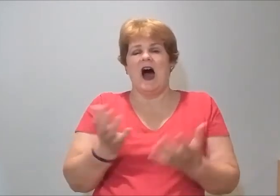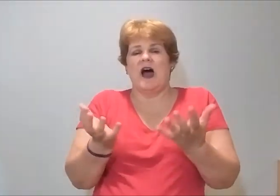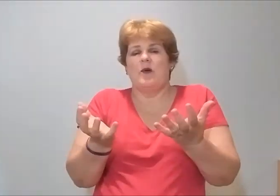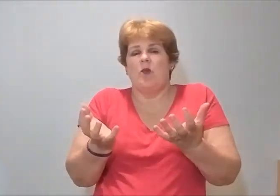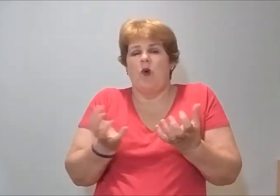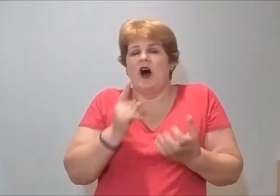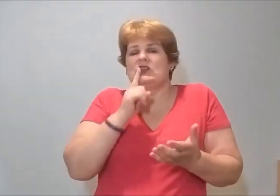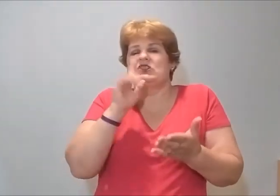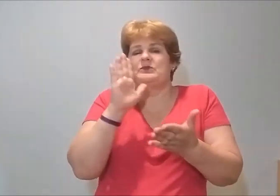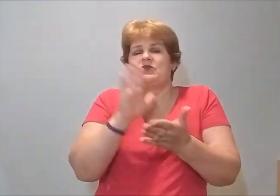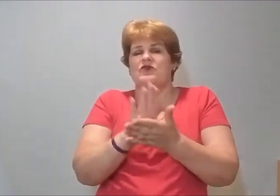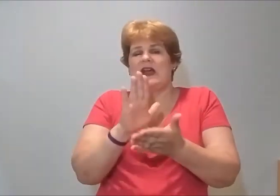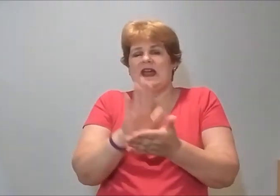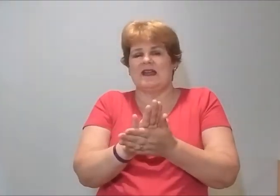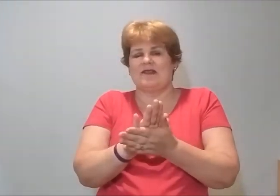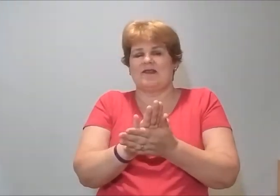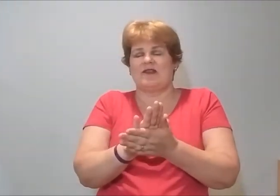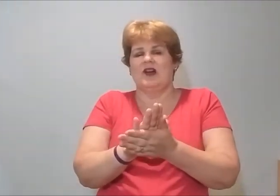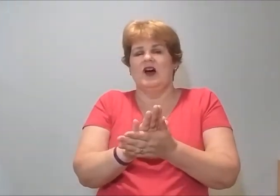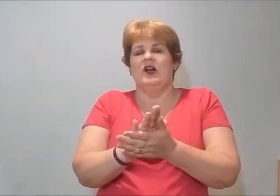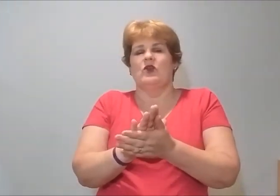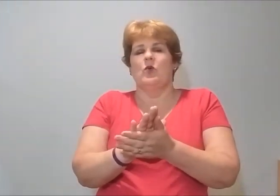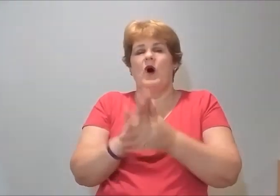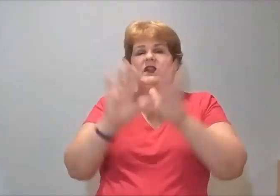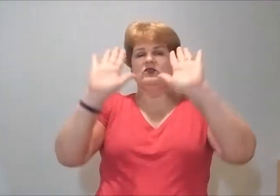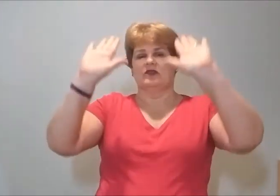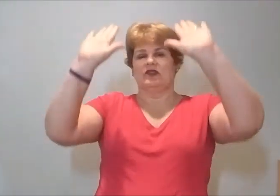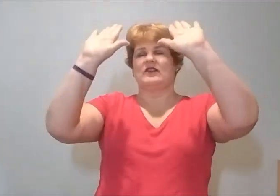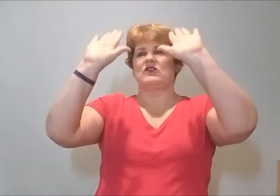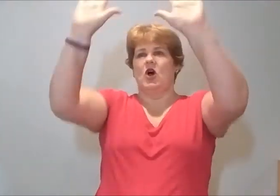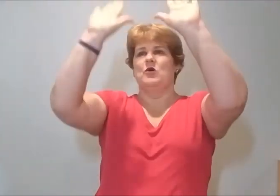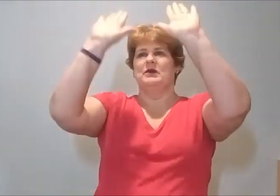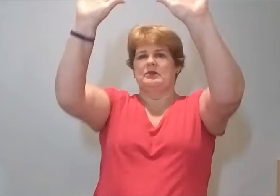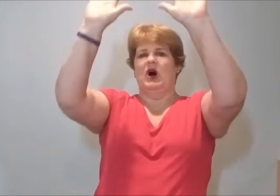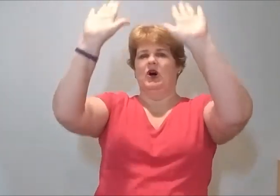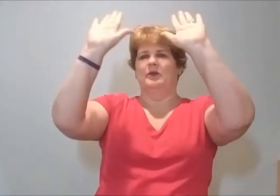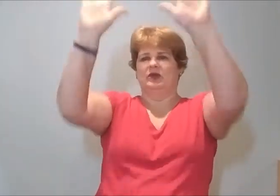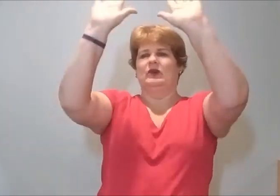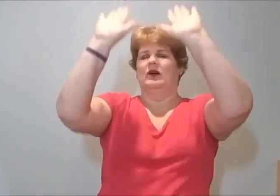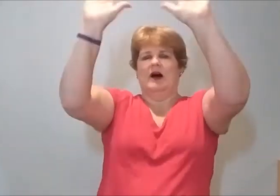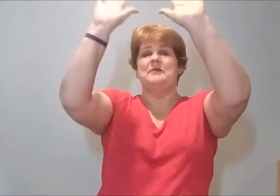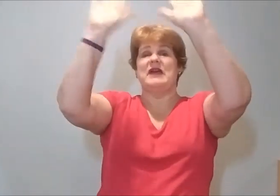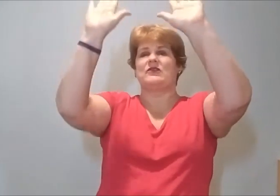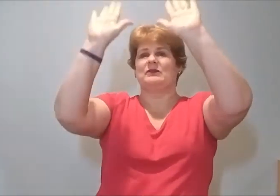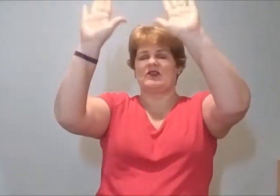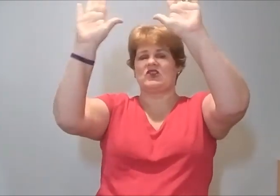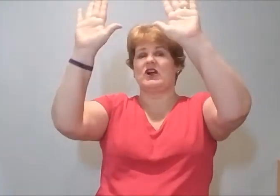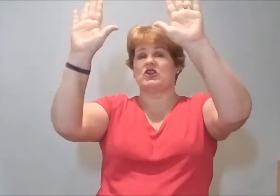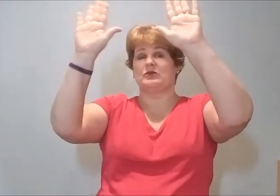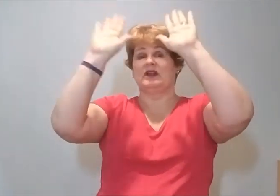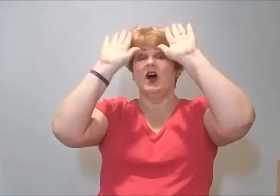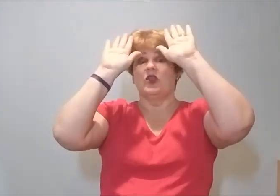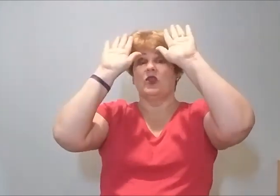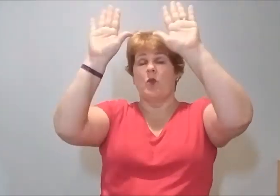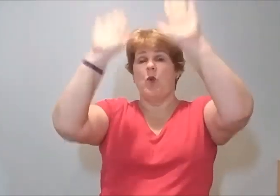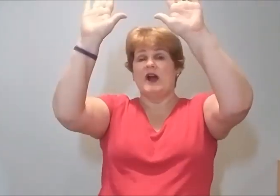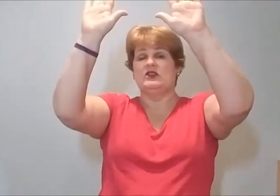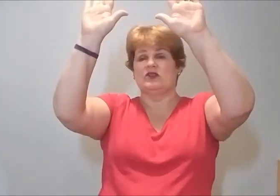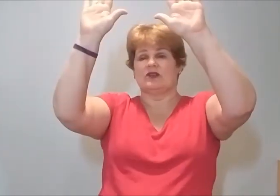I want to praise. The wonders is open palms, amazement, astonishment. The